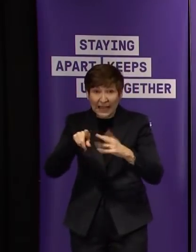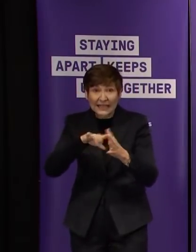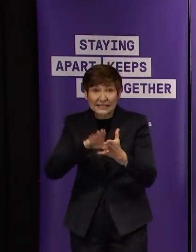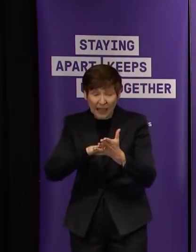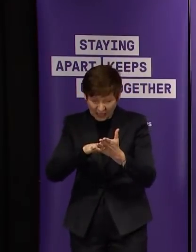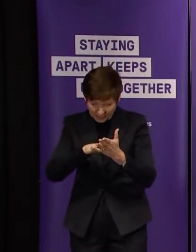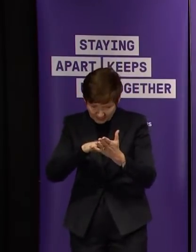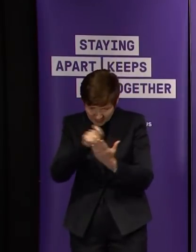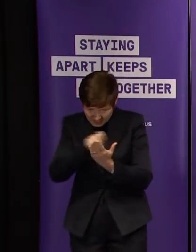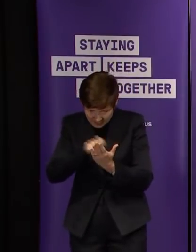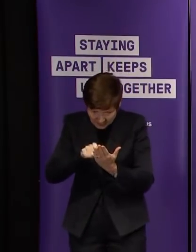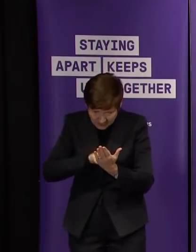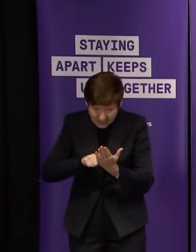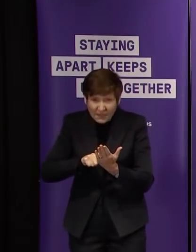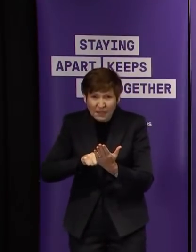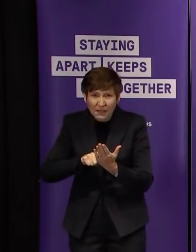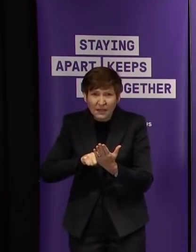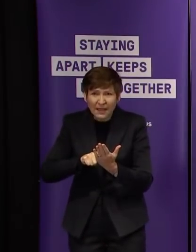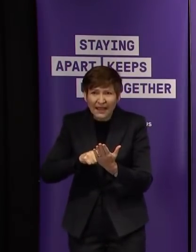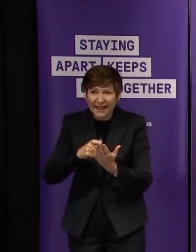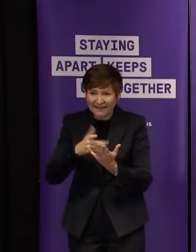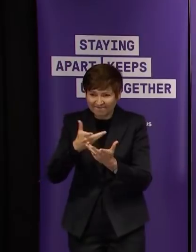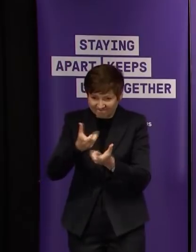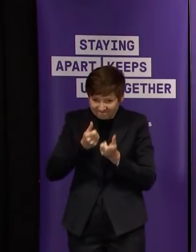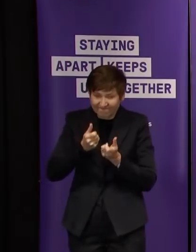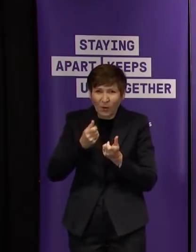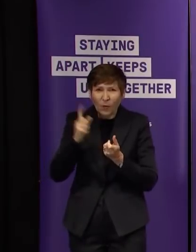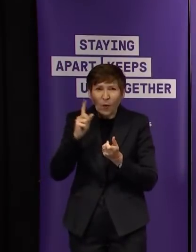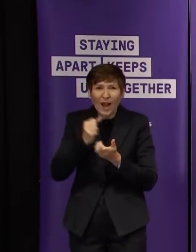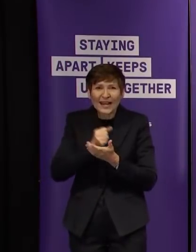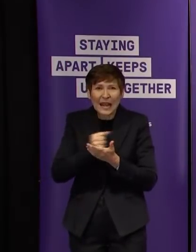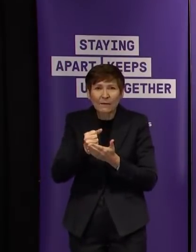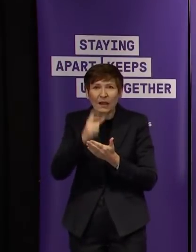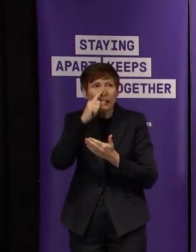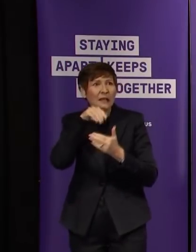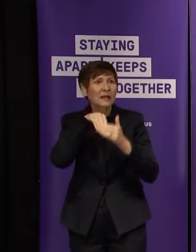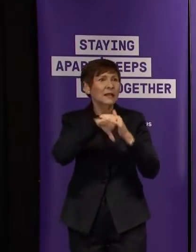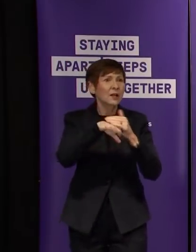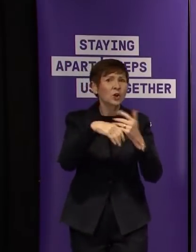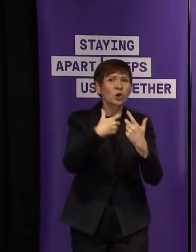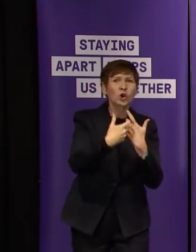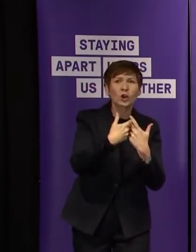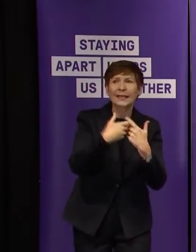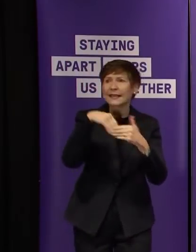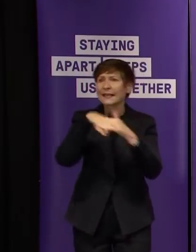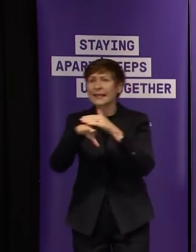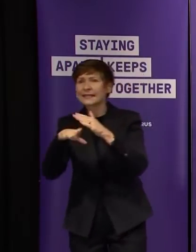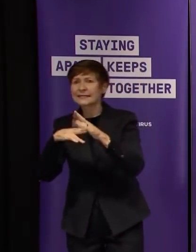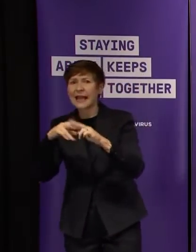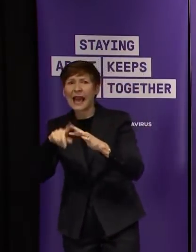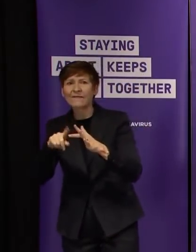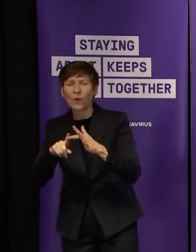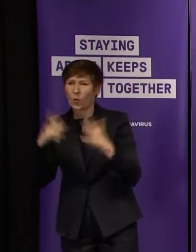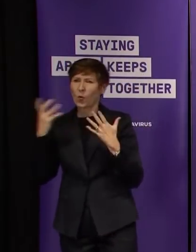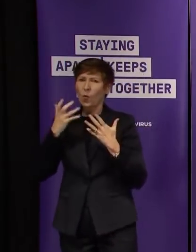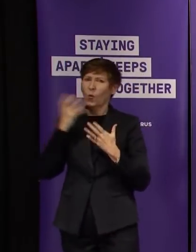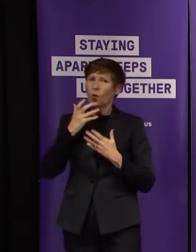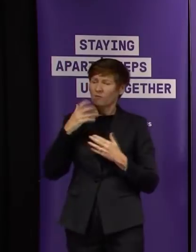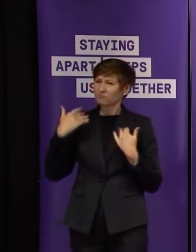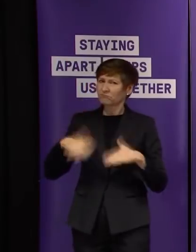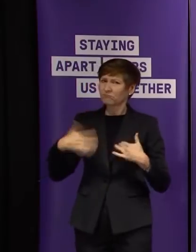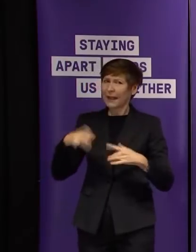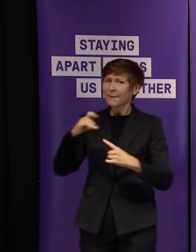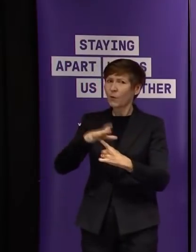very, very confident. That's why for that week of the 5th of October across the state, students are at home, so we